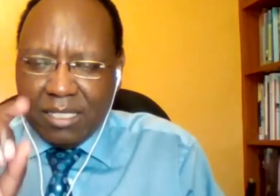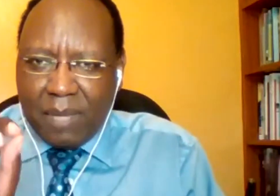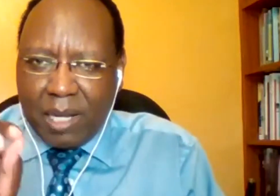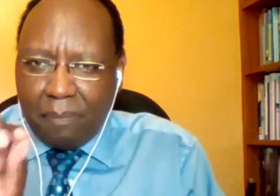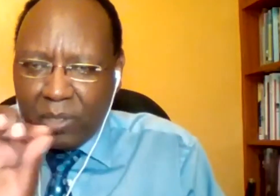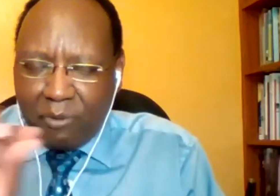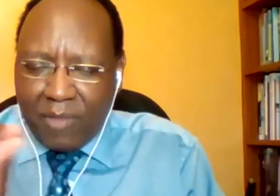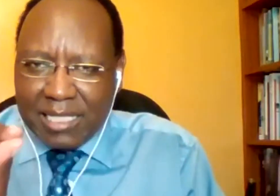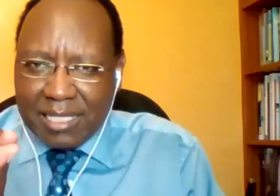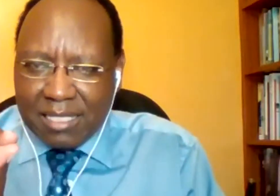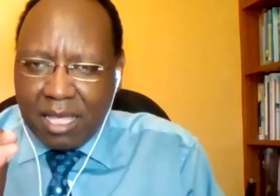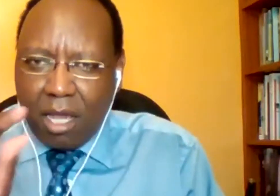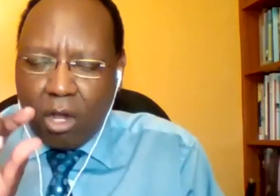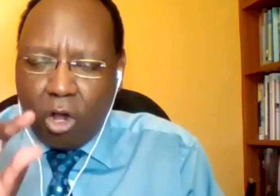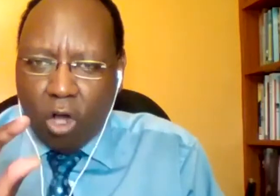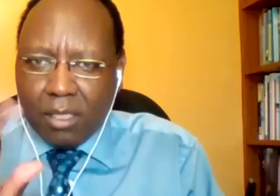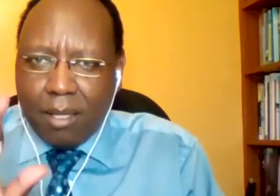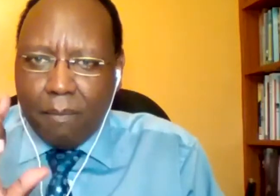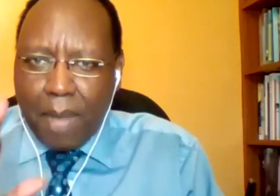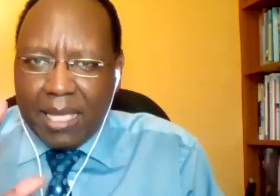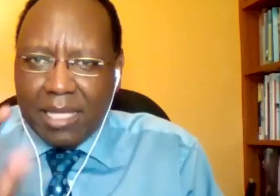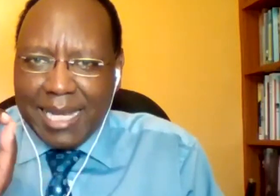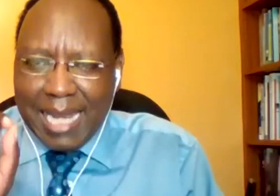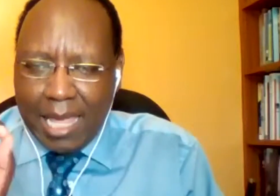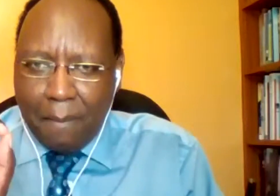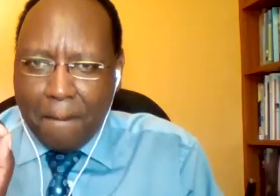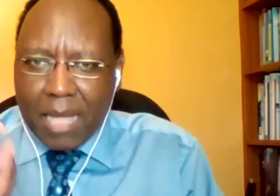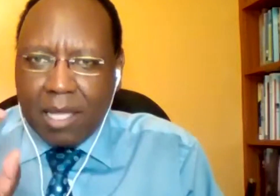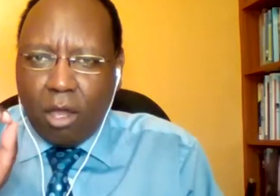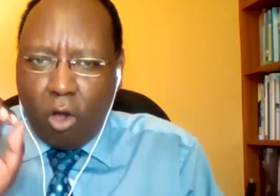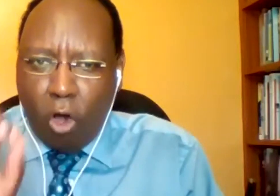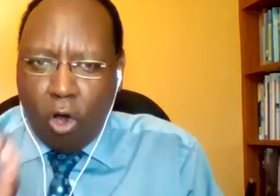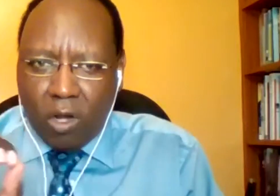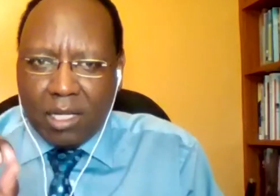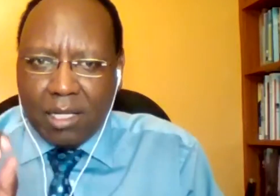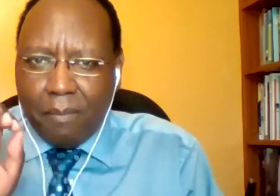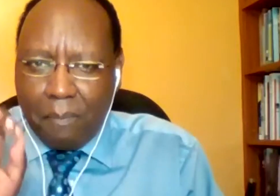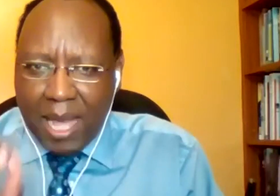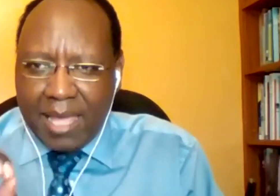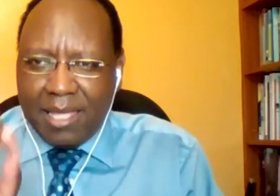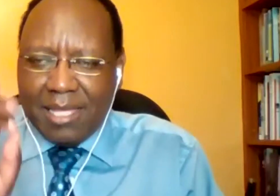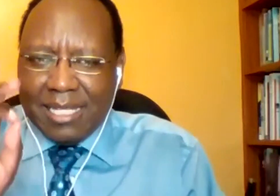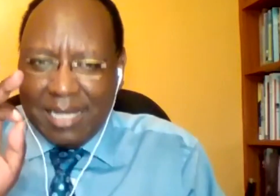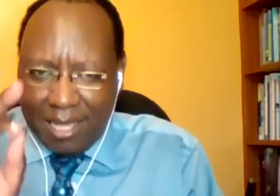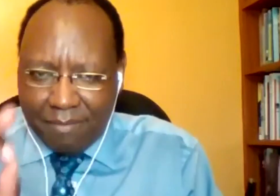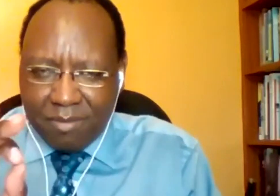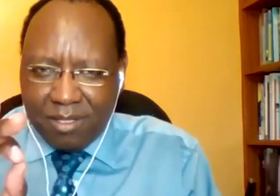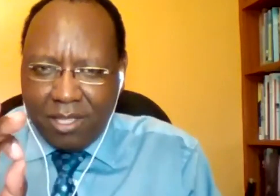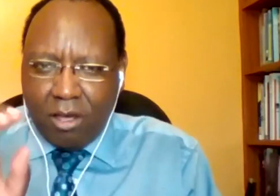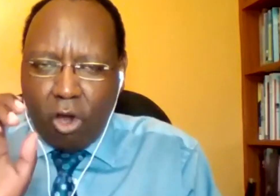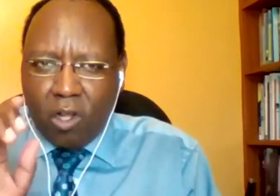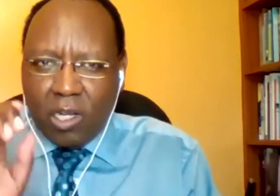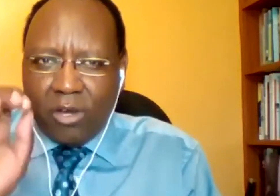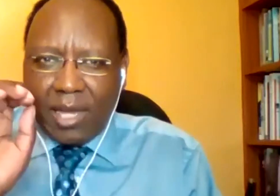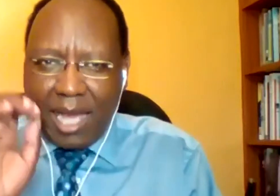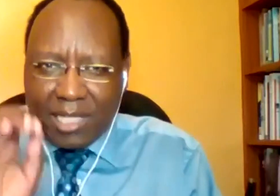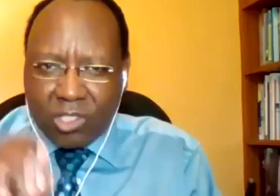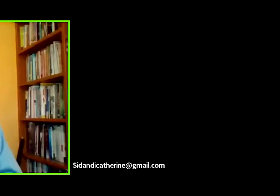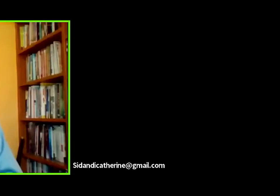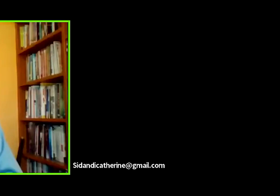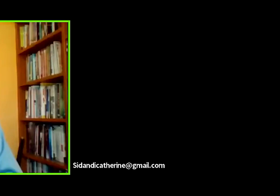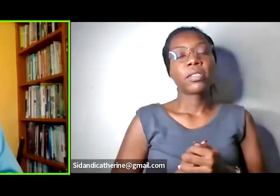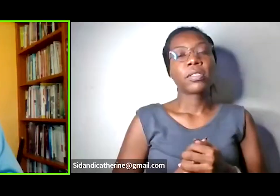is saying, connect with me personally. Mimi. Mimi ambayo niko hapa, the one who is here. Talk